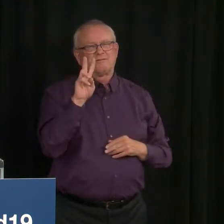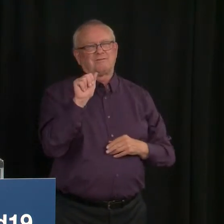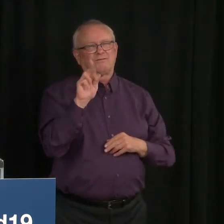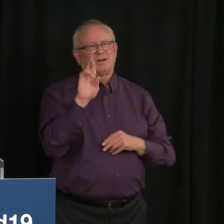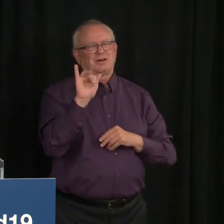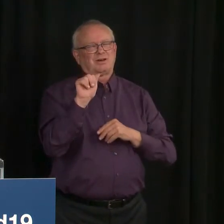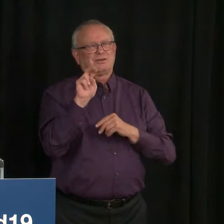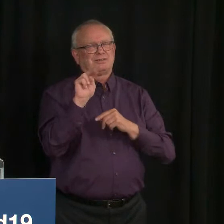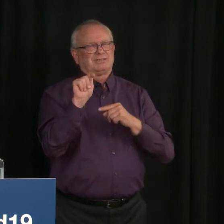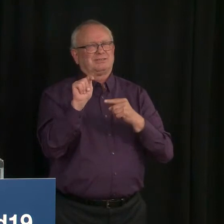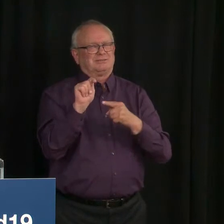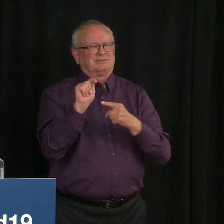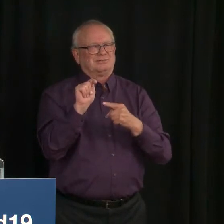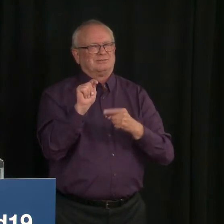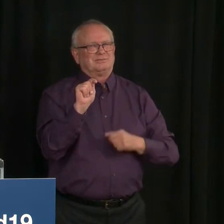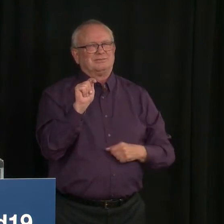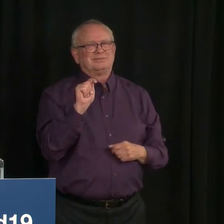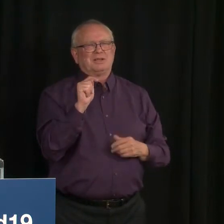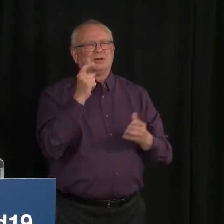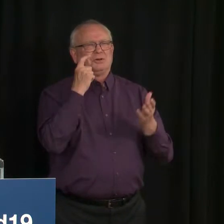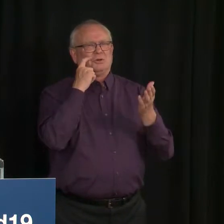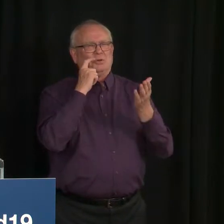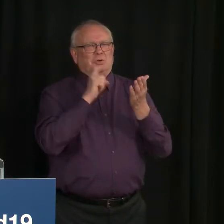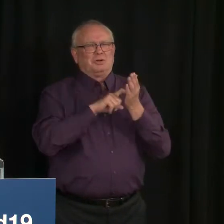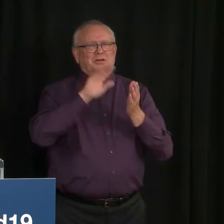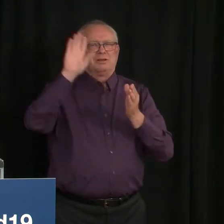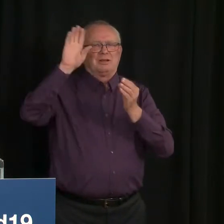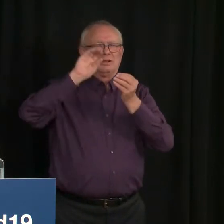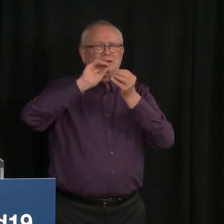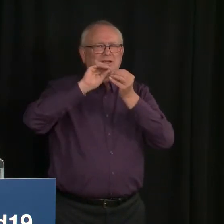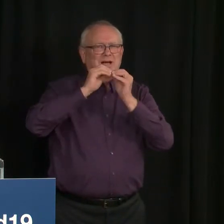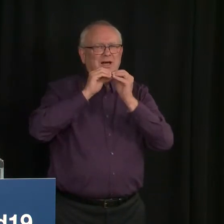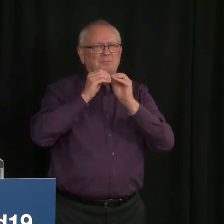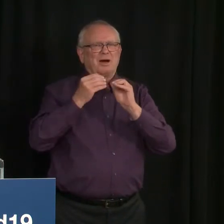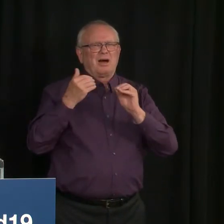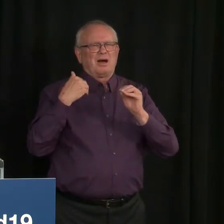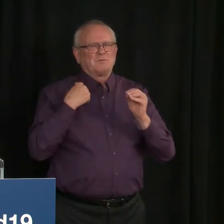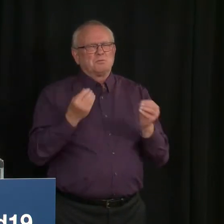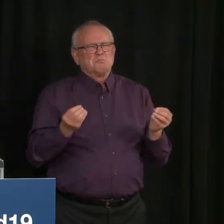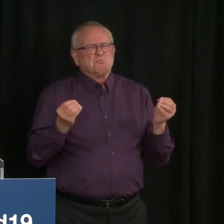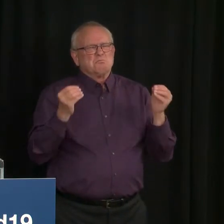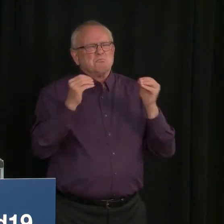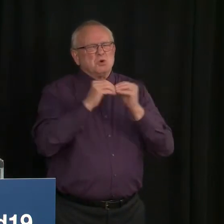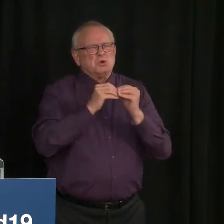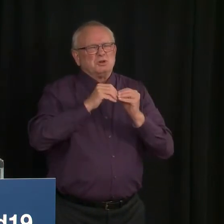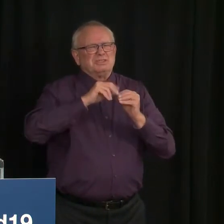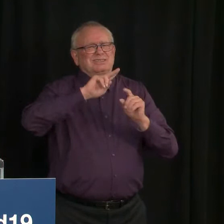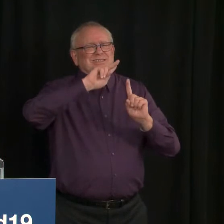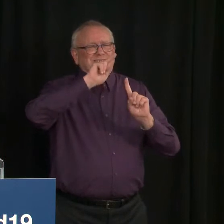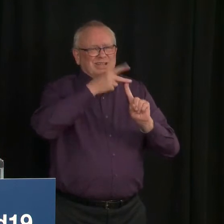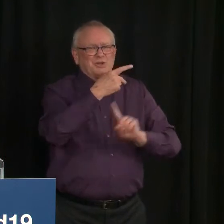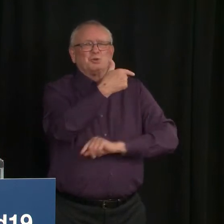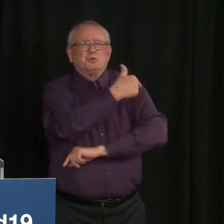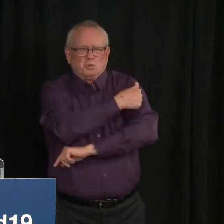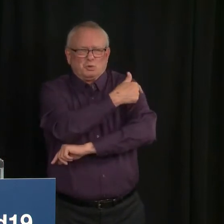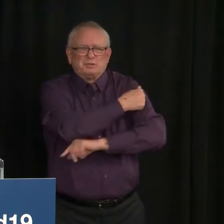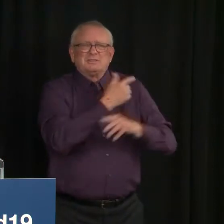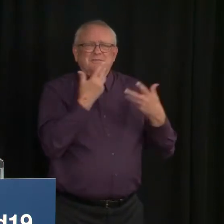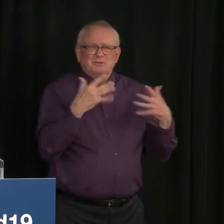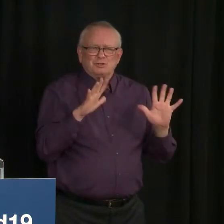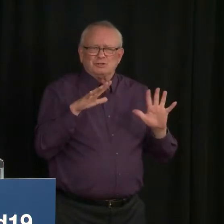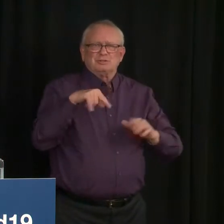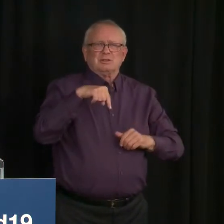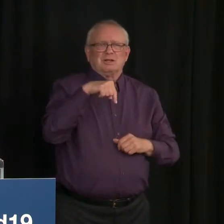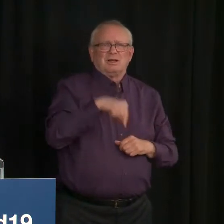ahead of us when it comes to second doses administered. So given how little, as the previous reporters have mentioned, when it comes to